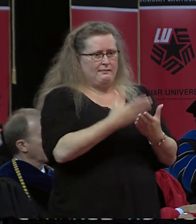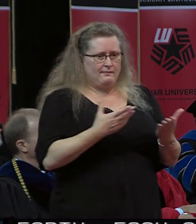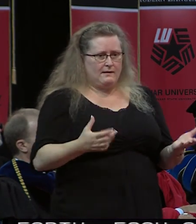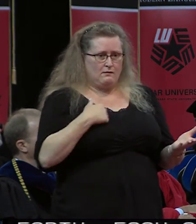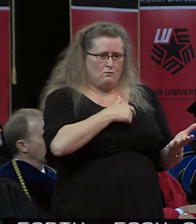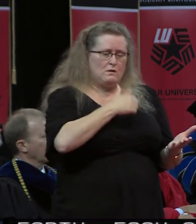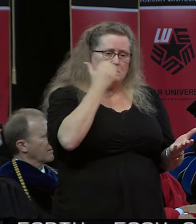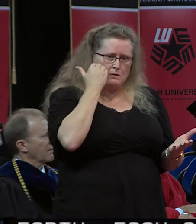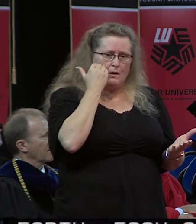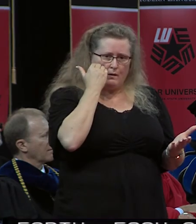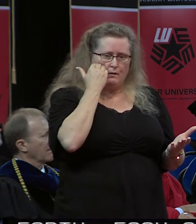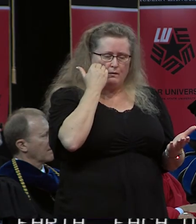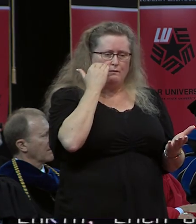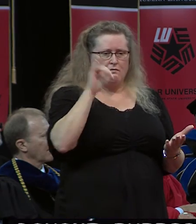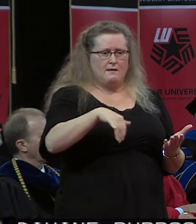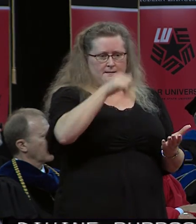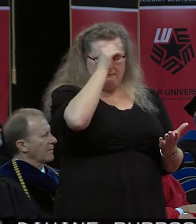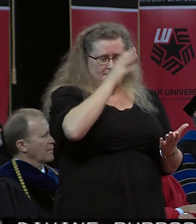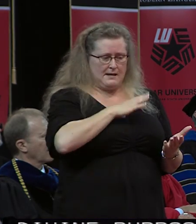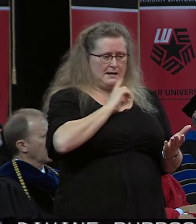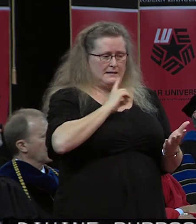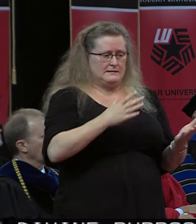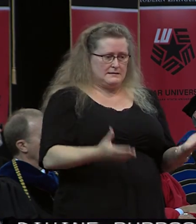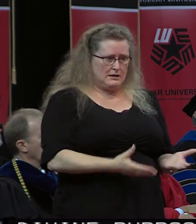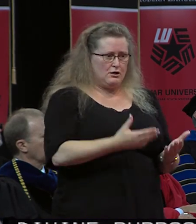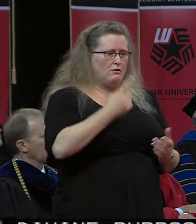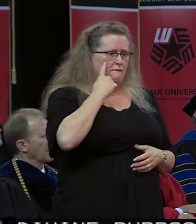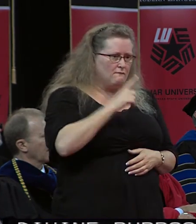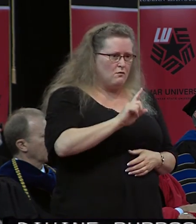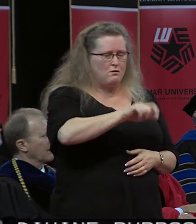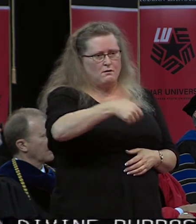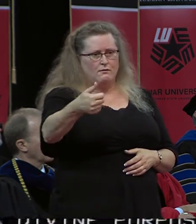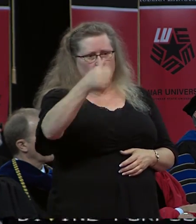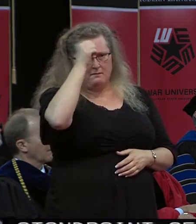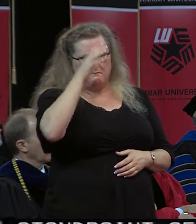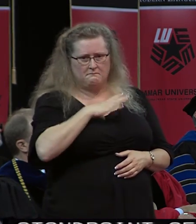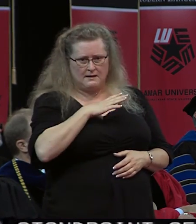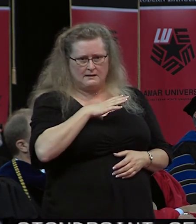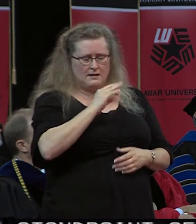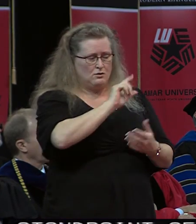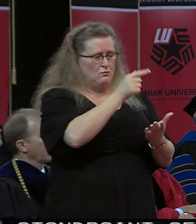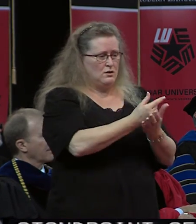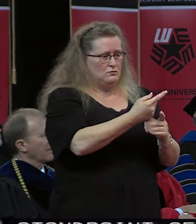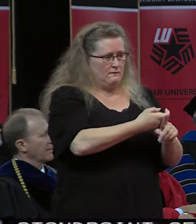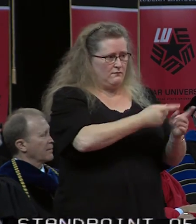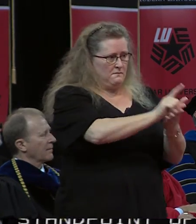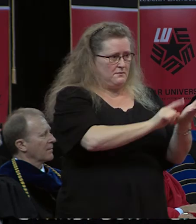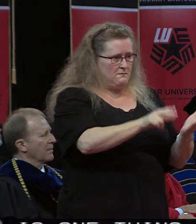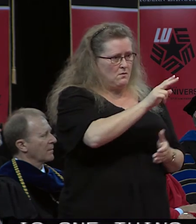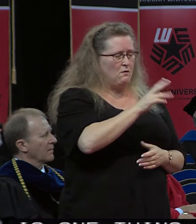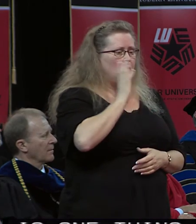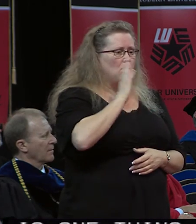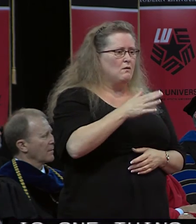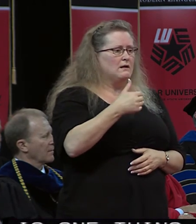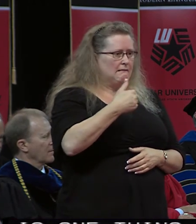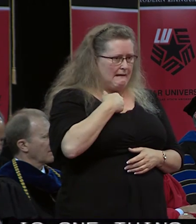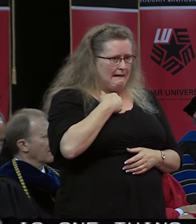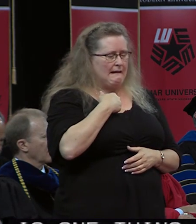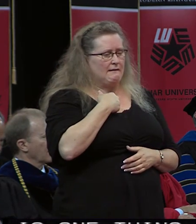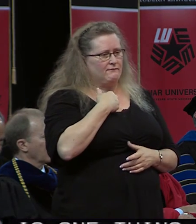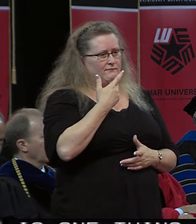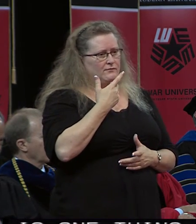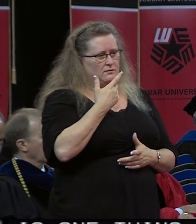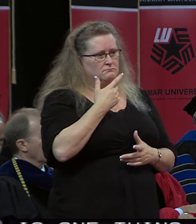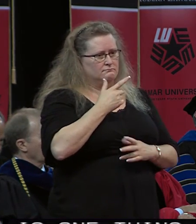know, that man is here for the sake of other men. And graduates from Lamar University will have a legacy